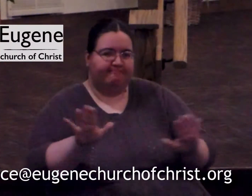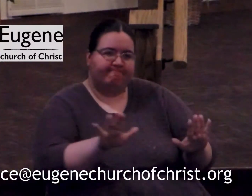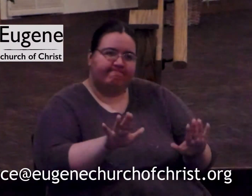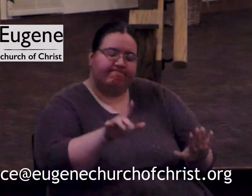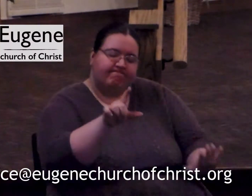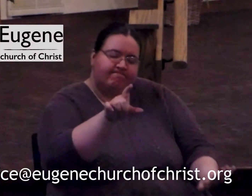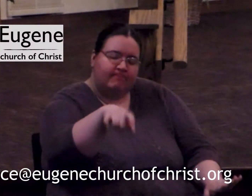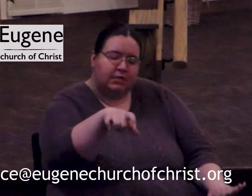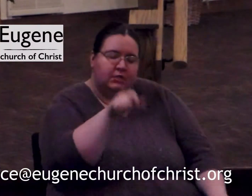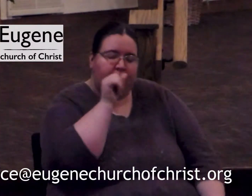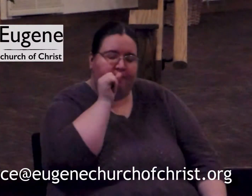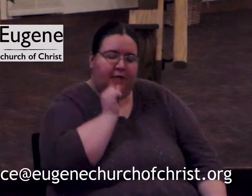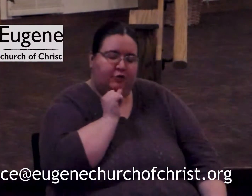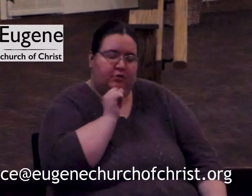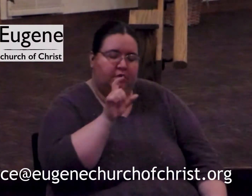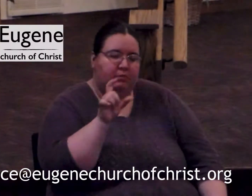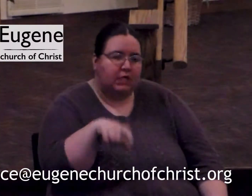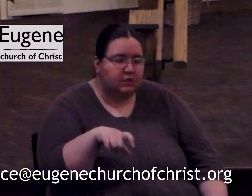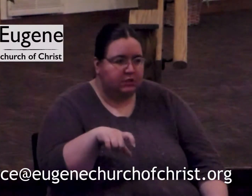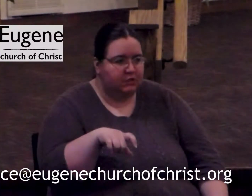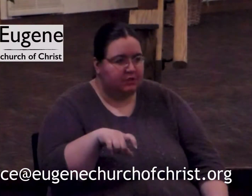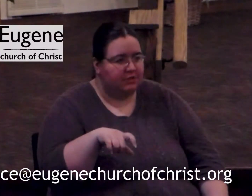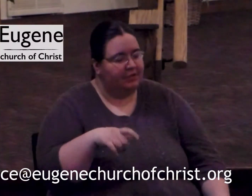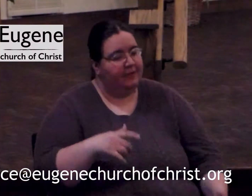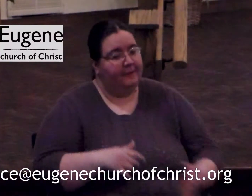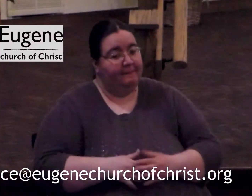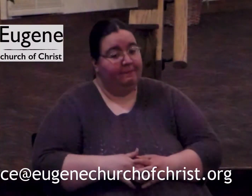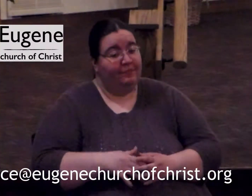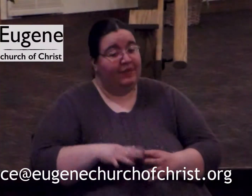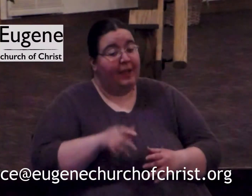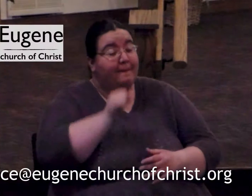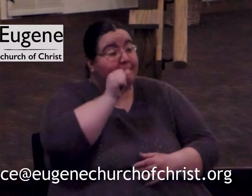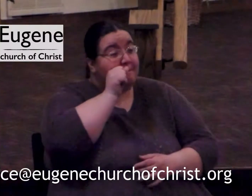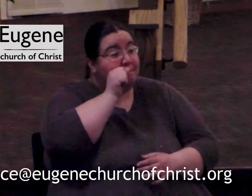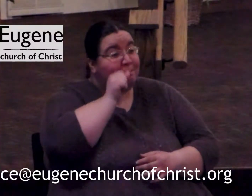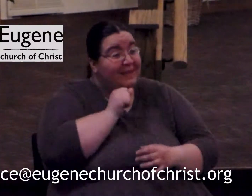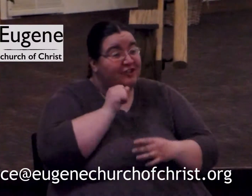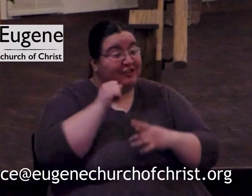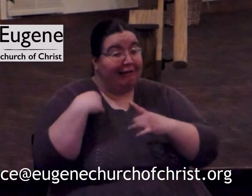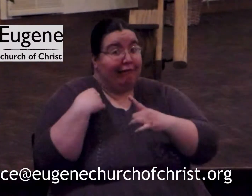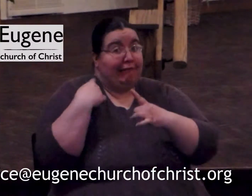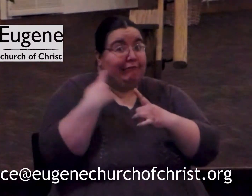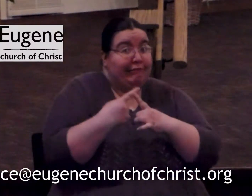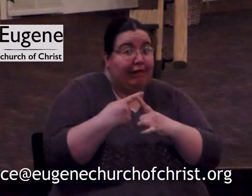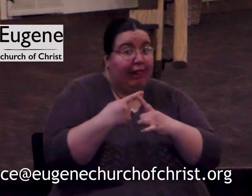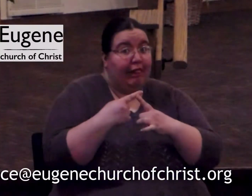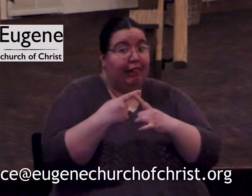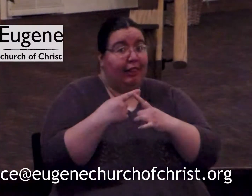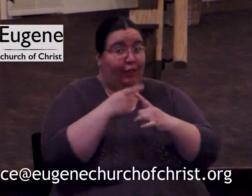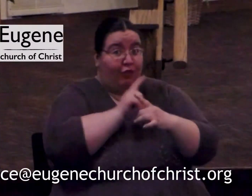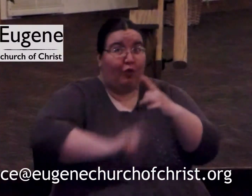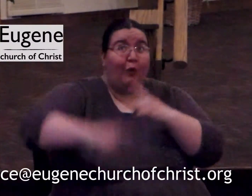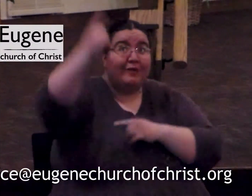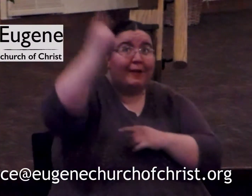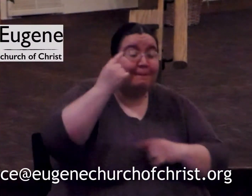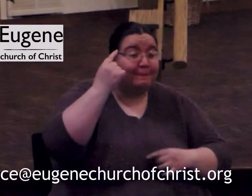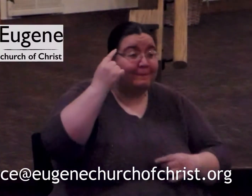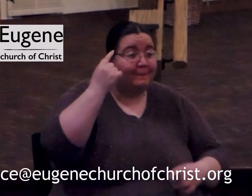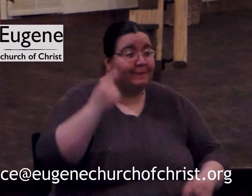Christians. And the way he tells us to be patient is to be patient until the Lord's coming. Now, you may not have started writing it on